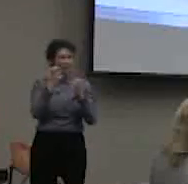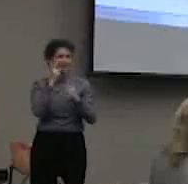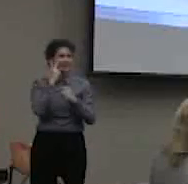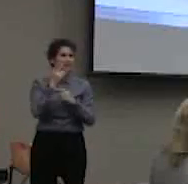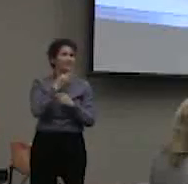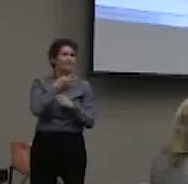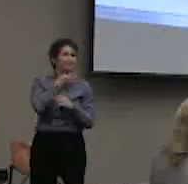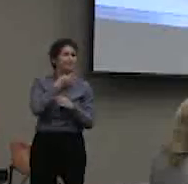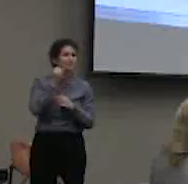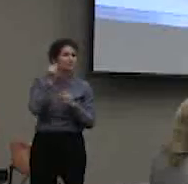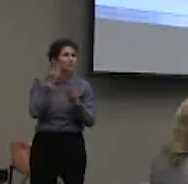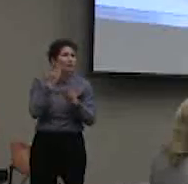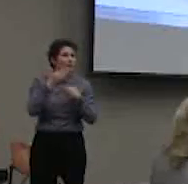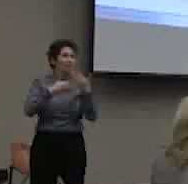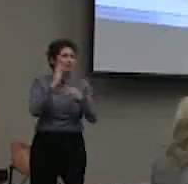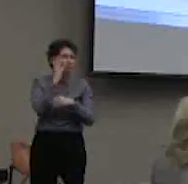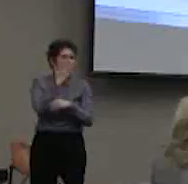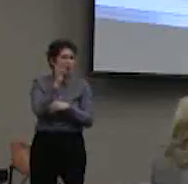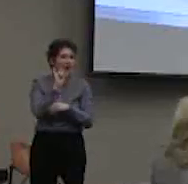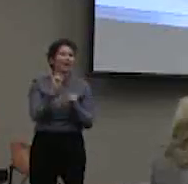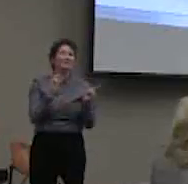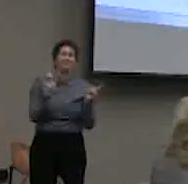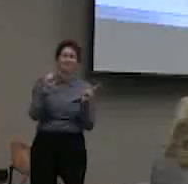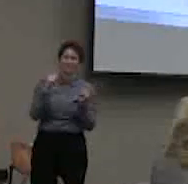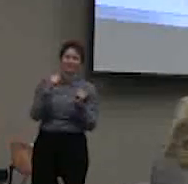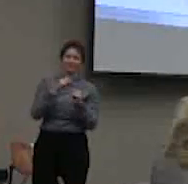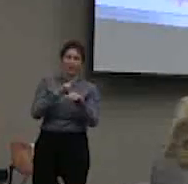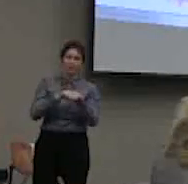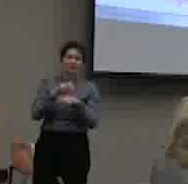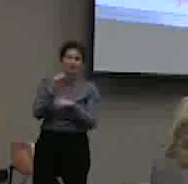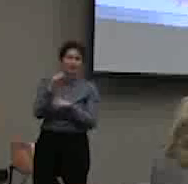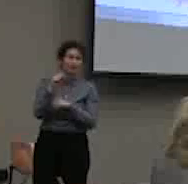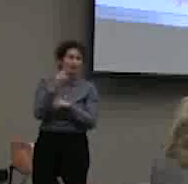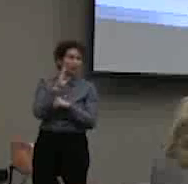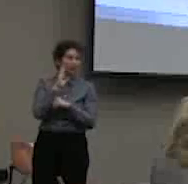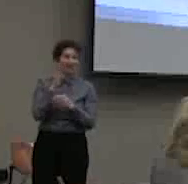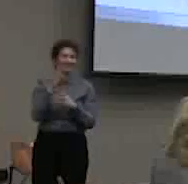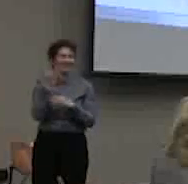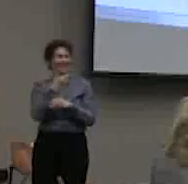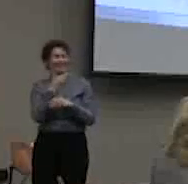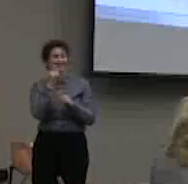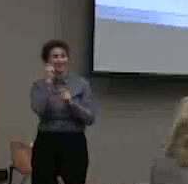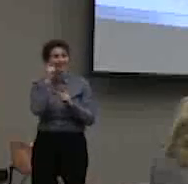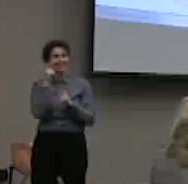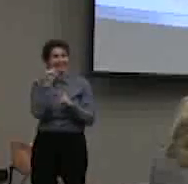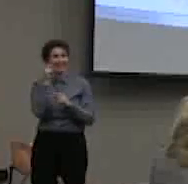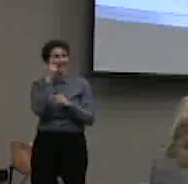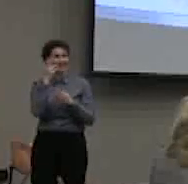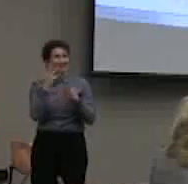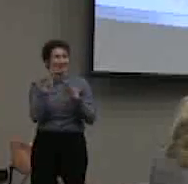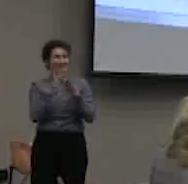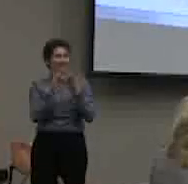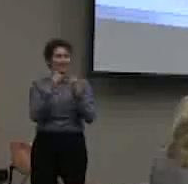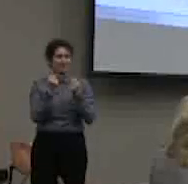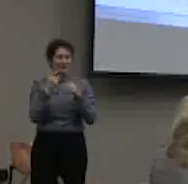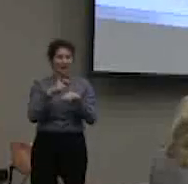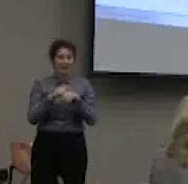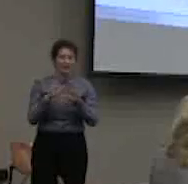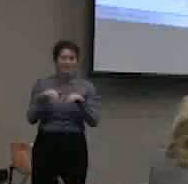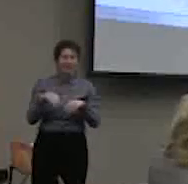that process looked like. Yeah, absolutely. I'm going to use it to, I was already there, surprised, didn't know that a bunch of many times.